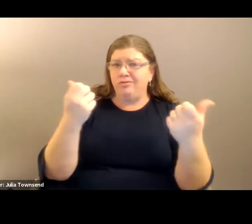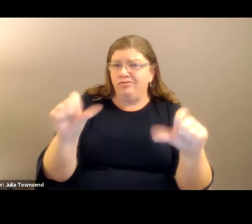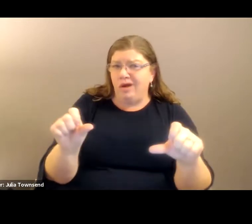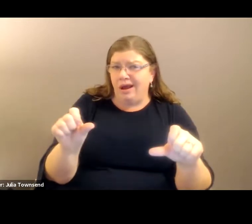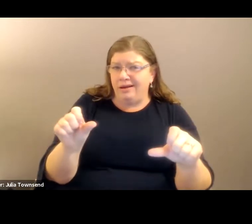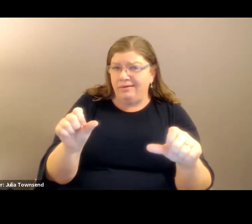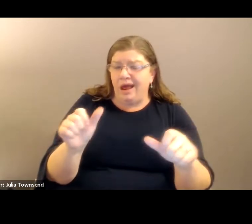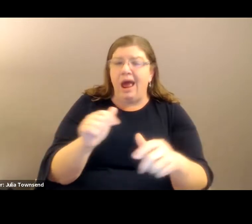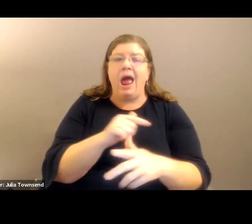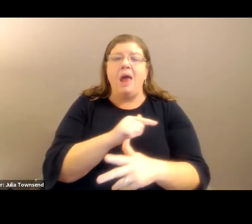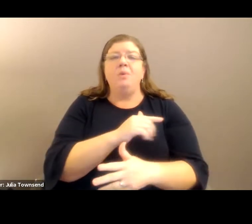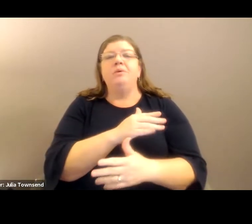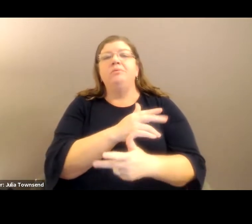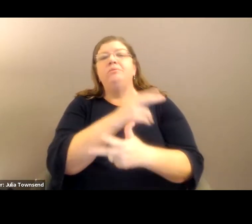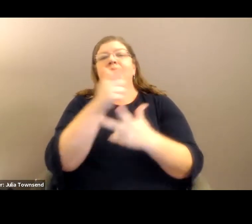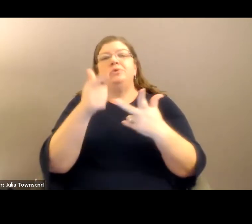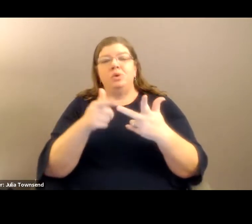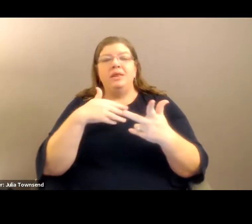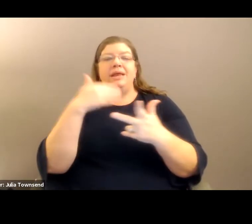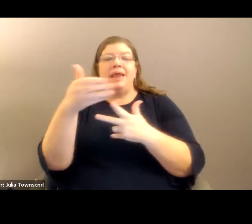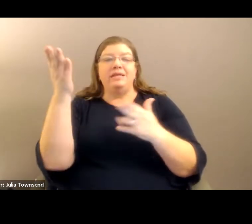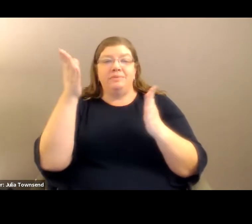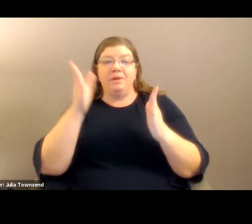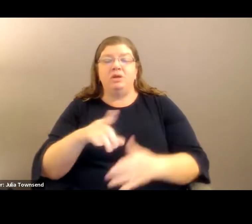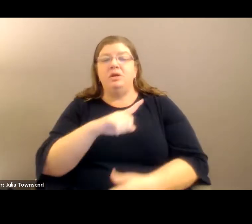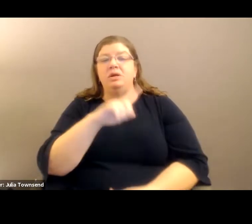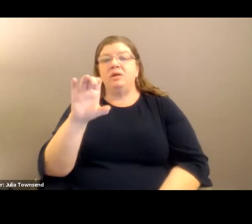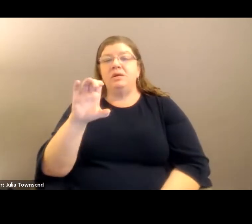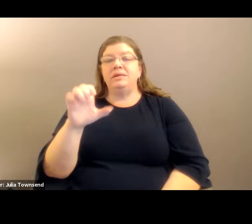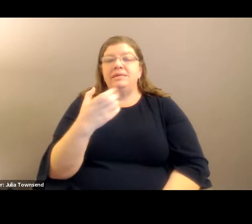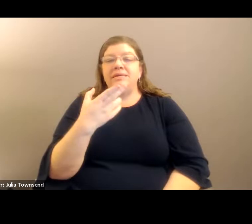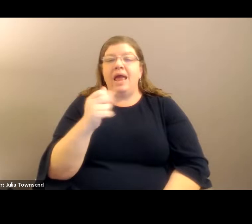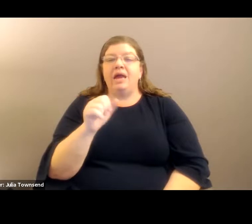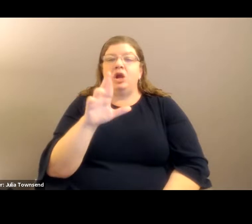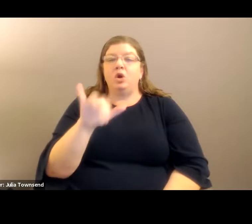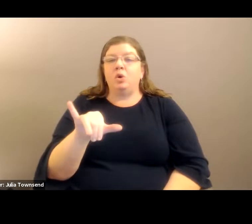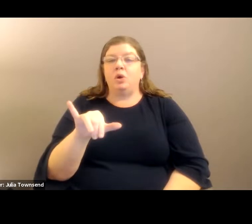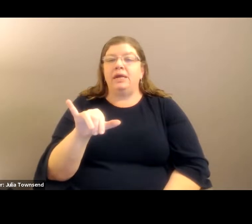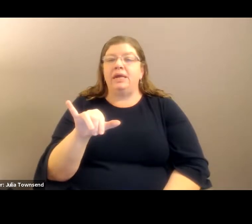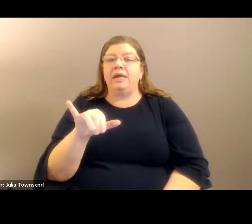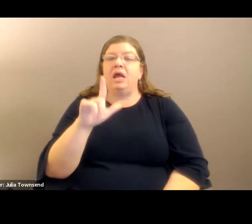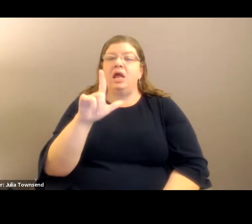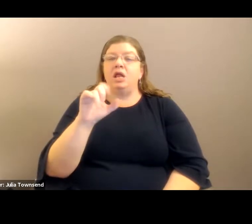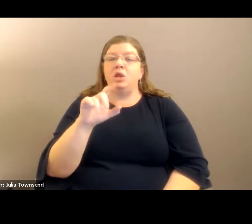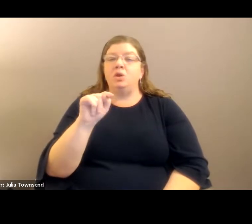I will go to the next speaker, Zachary Fox.